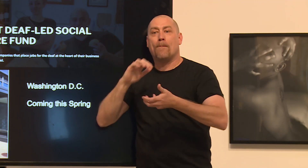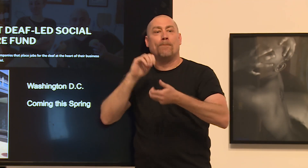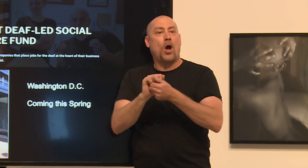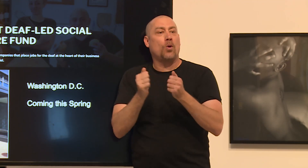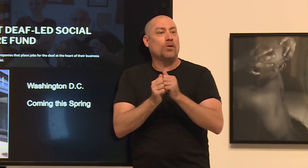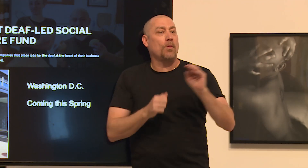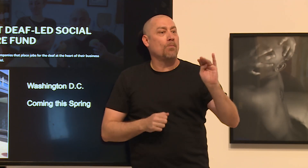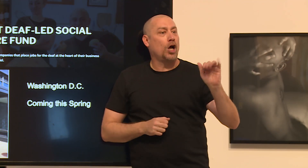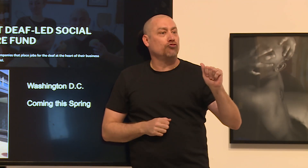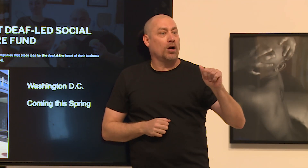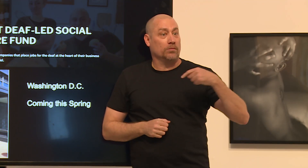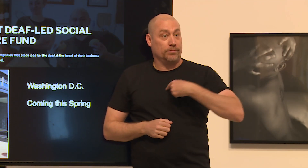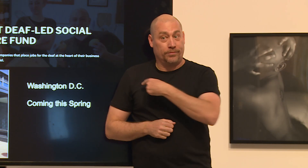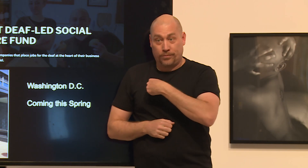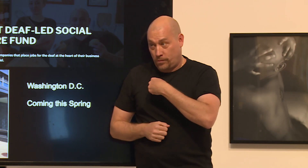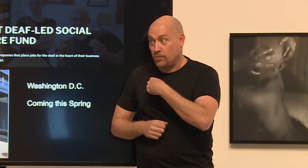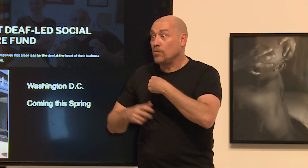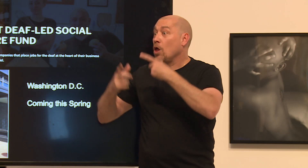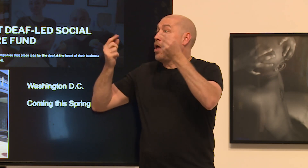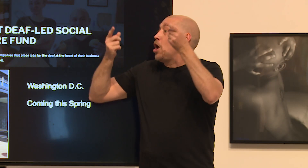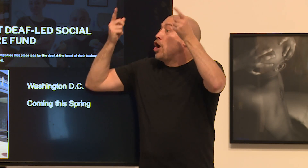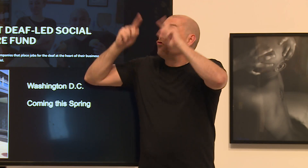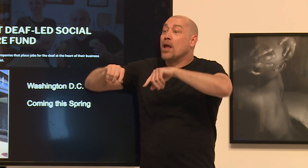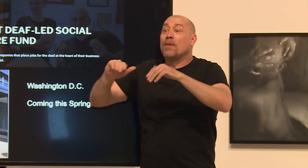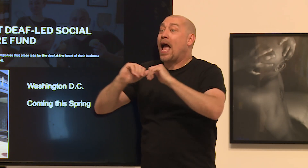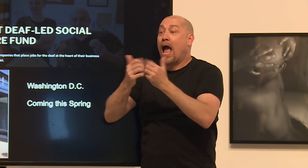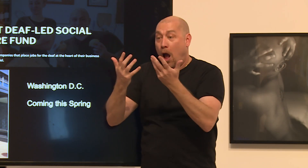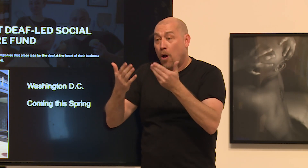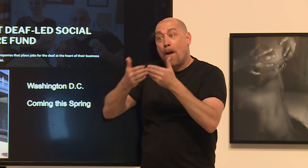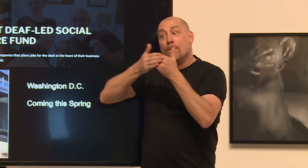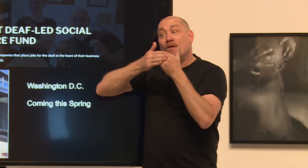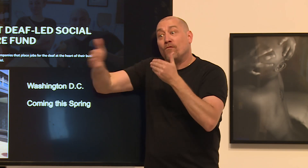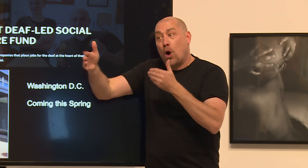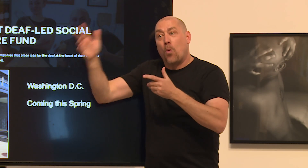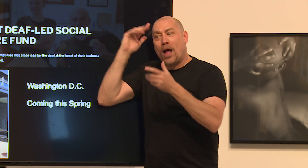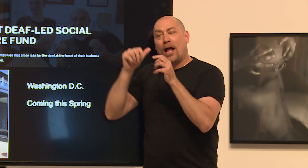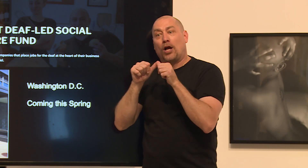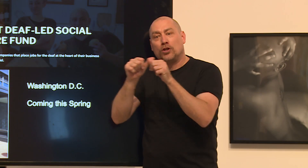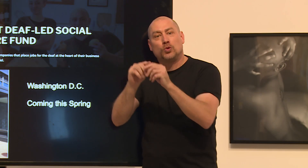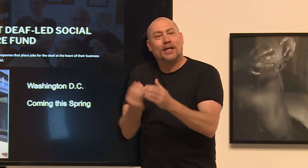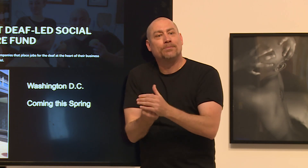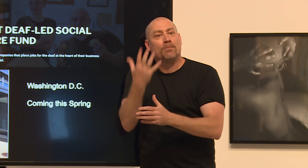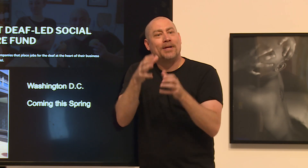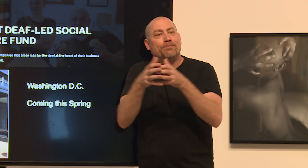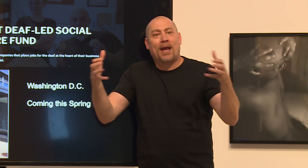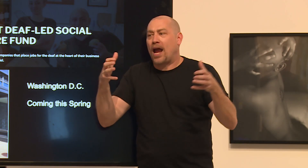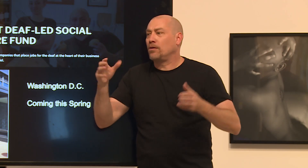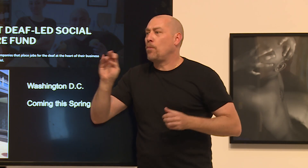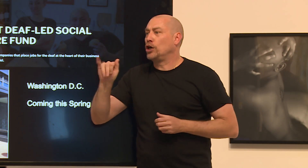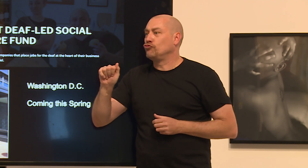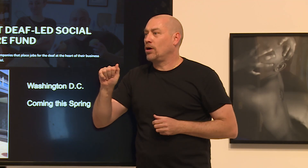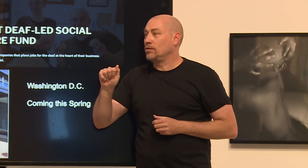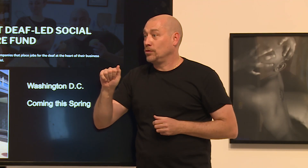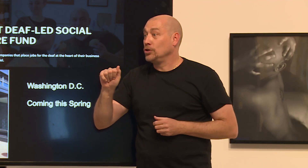has decided, the owners of the CSD building have decided to partner with us to